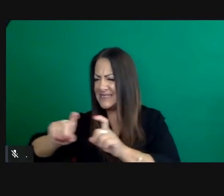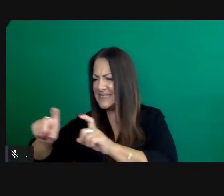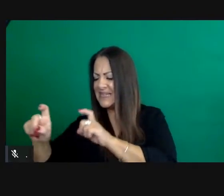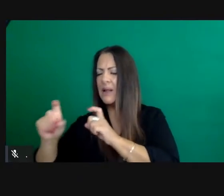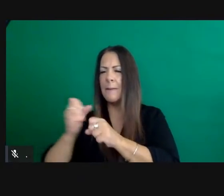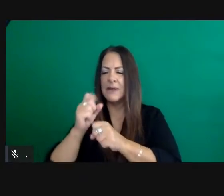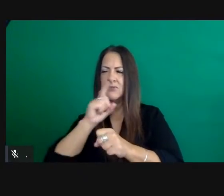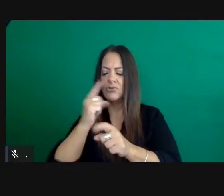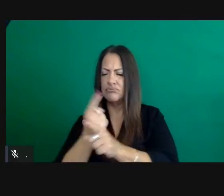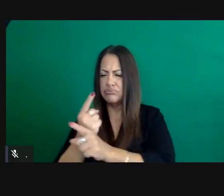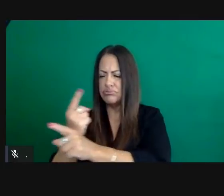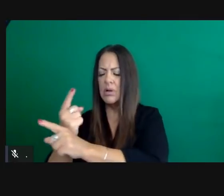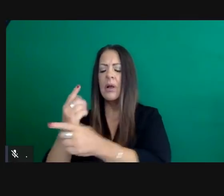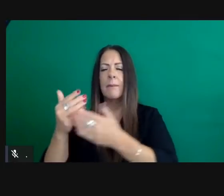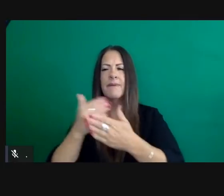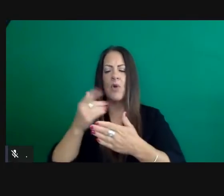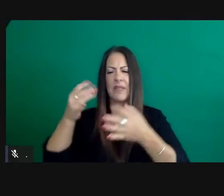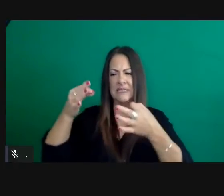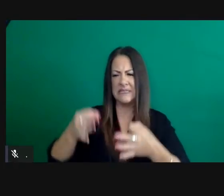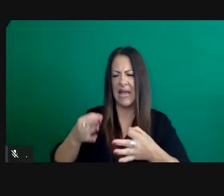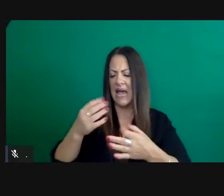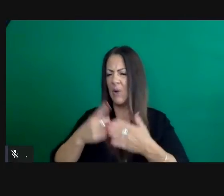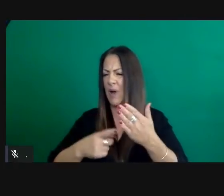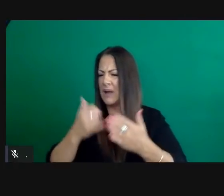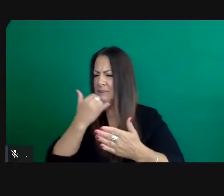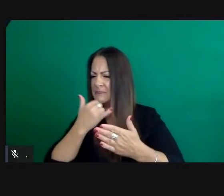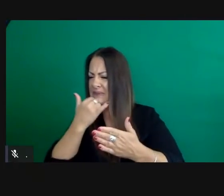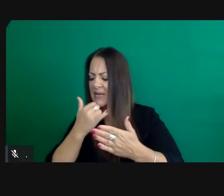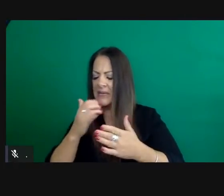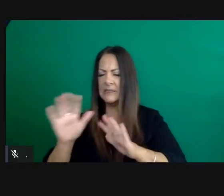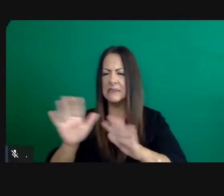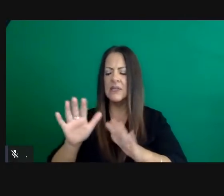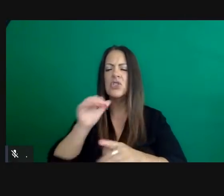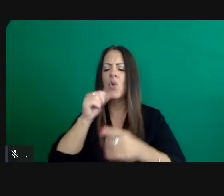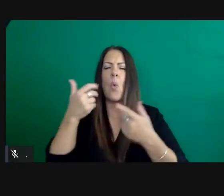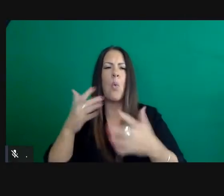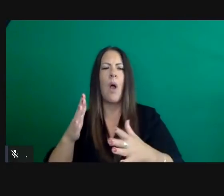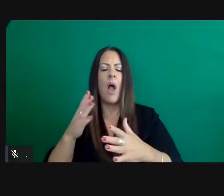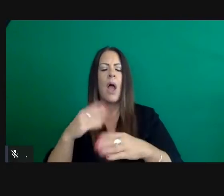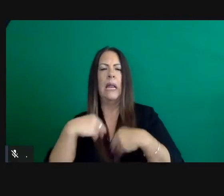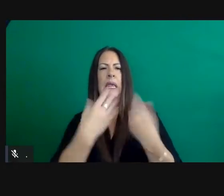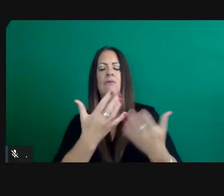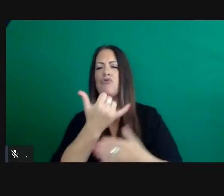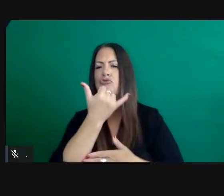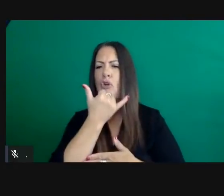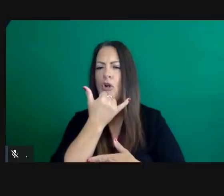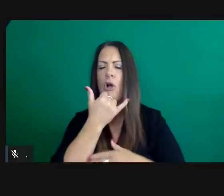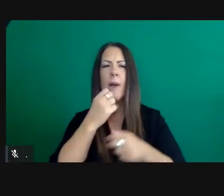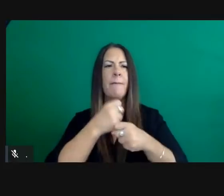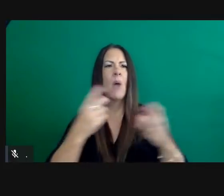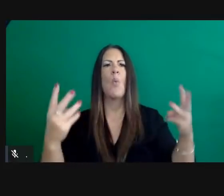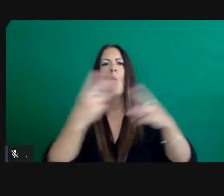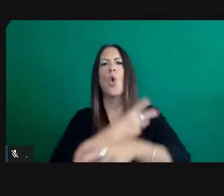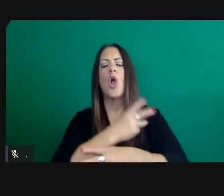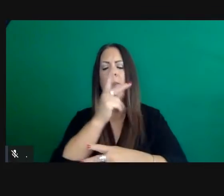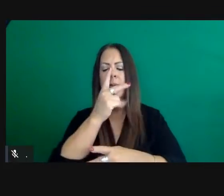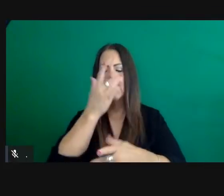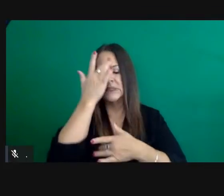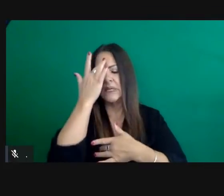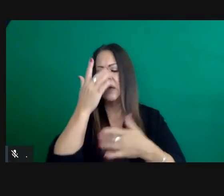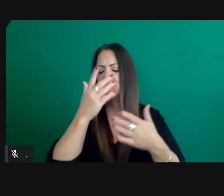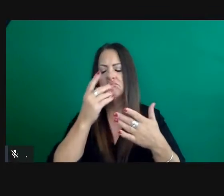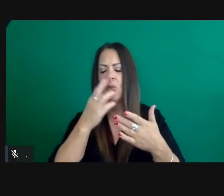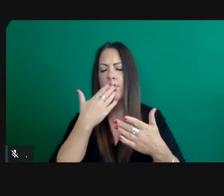to understand where things might have gone wrong so nobody is adversely impacted, or as few people as possible. Will this